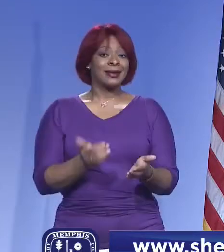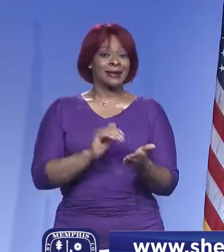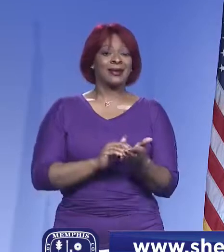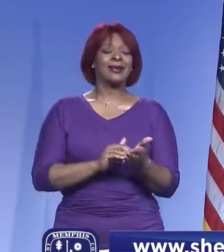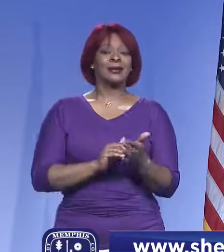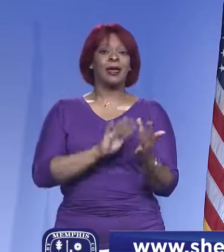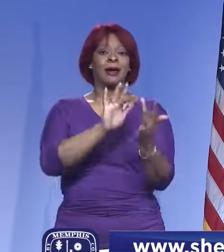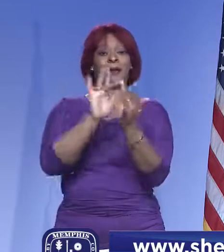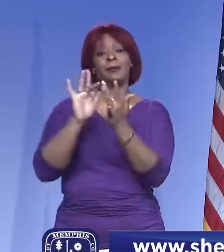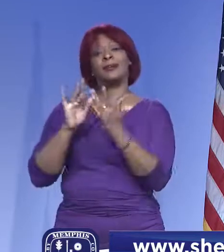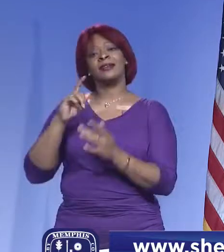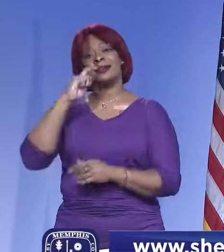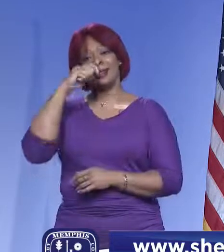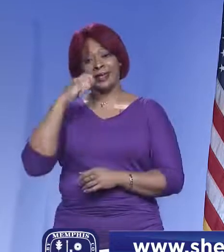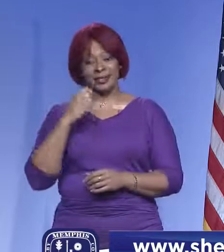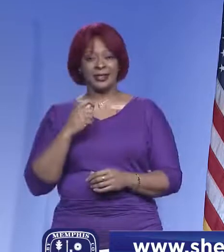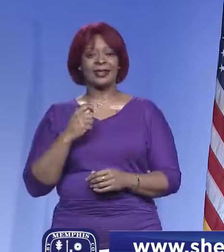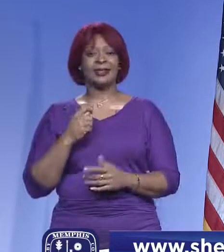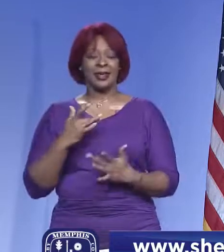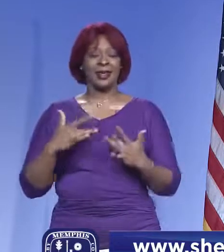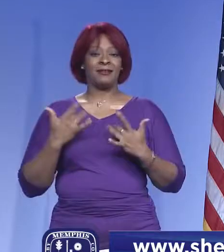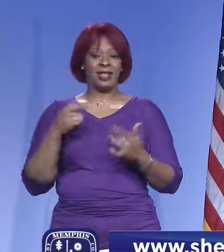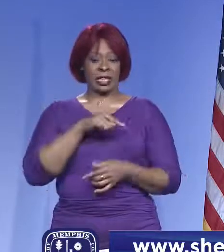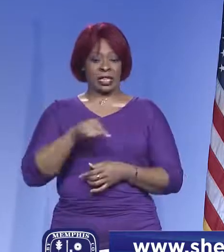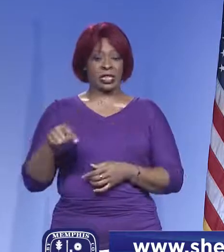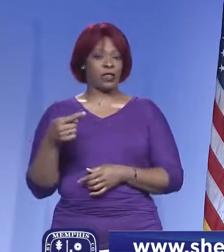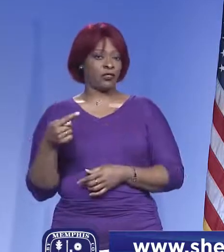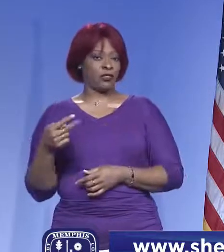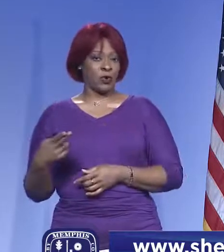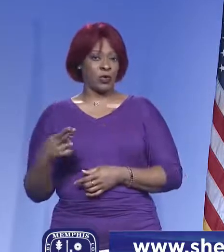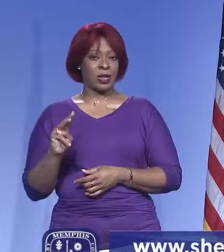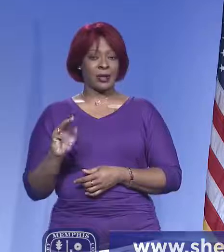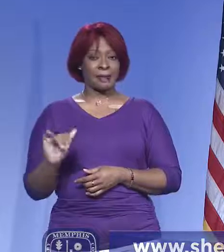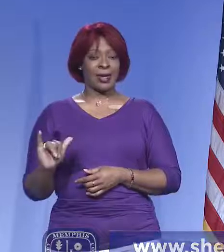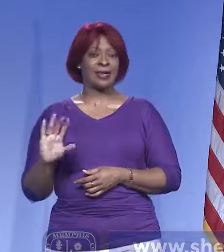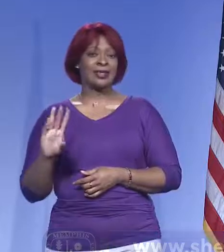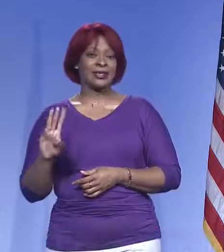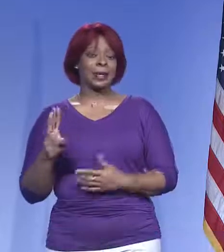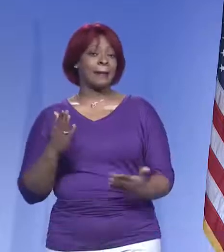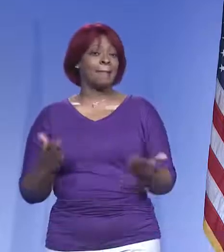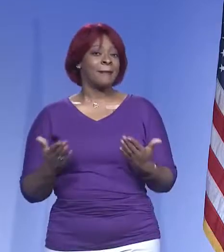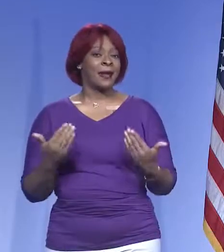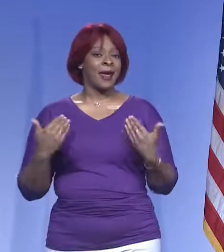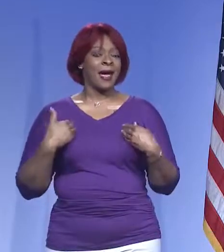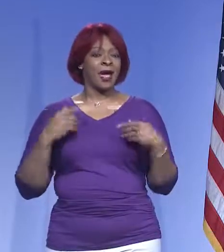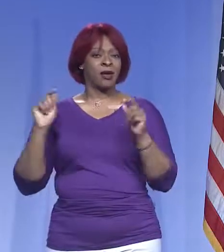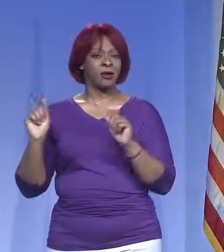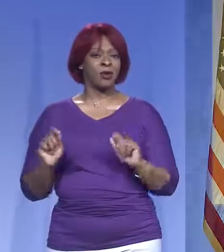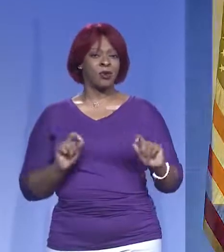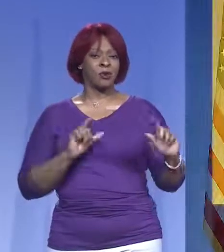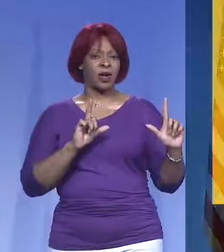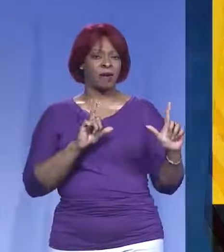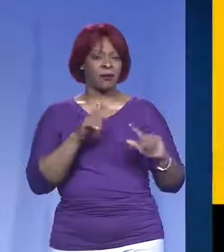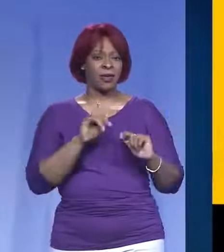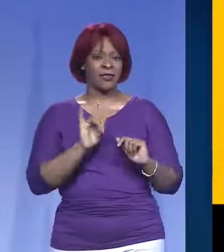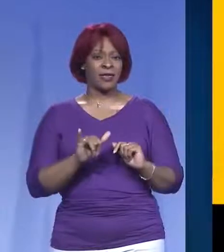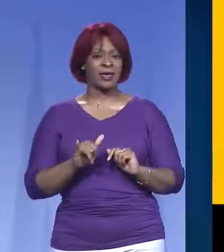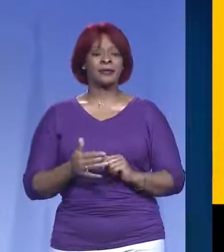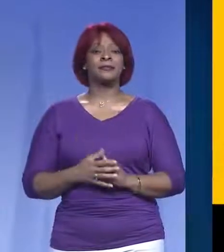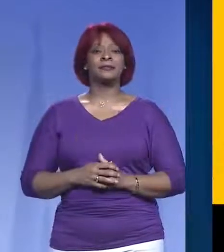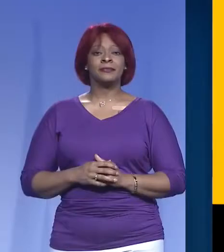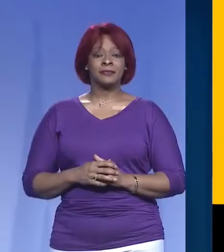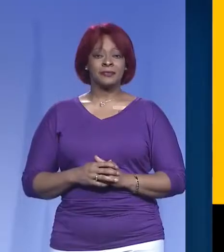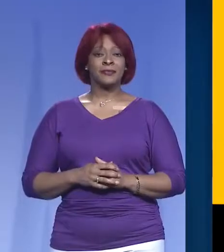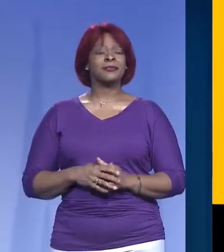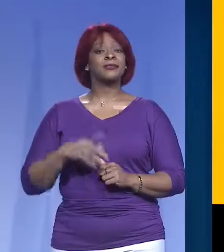an outreach testing event this Thursday, May the 6th, and we may have a graphic about that can be pulled up.